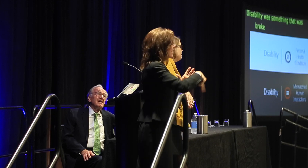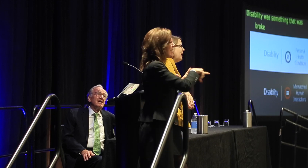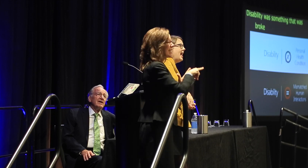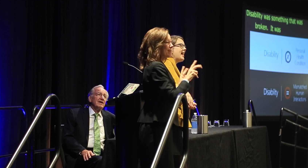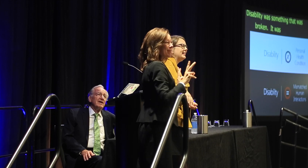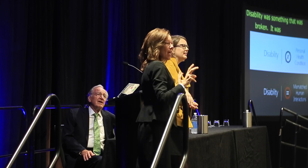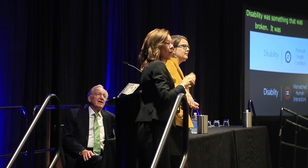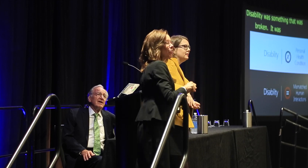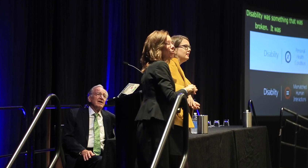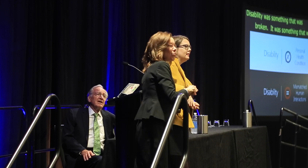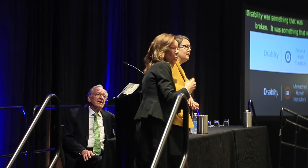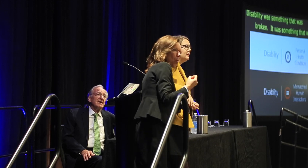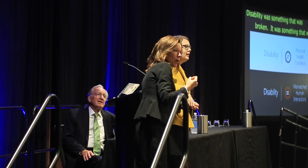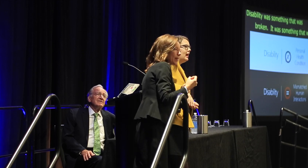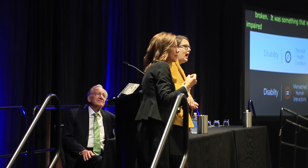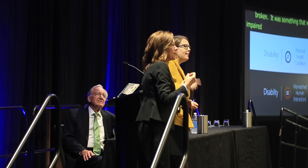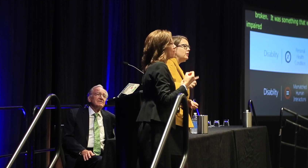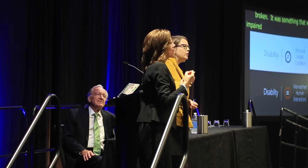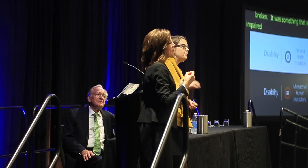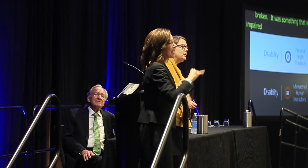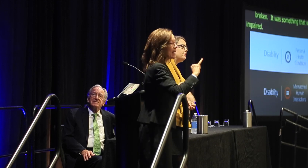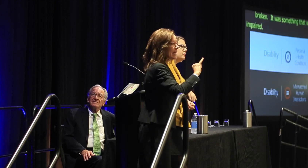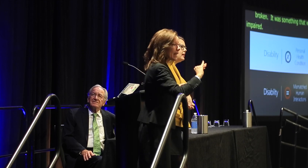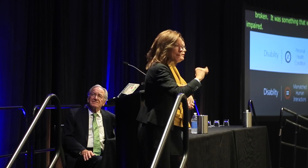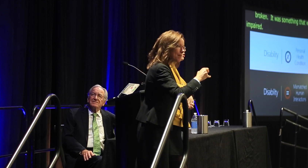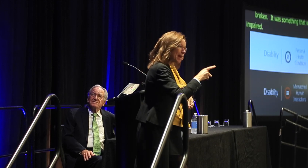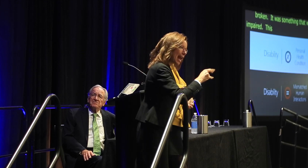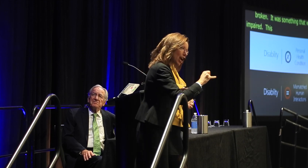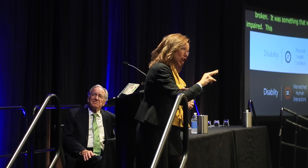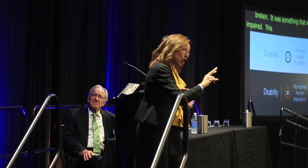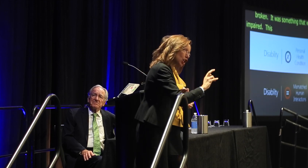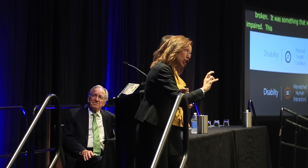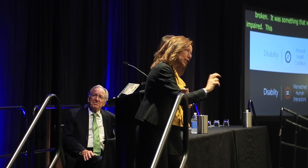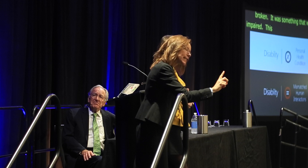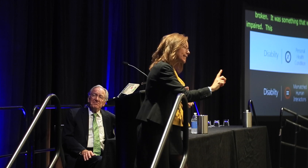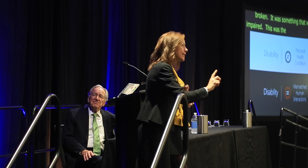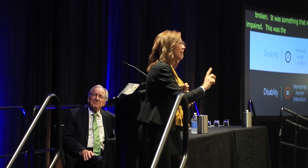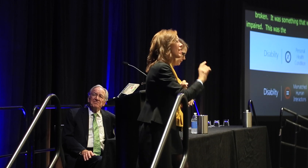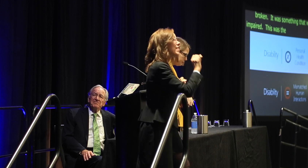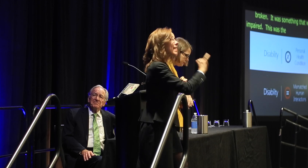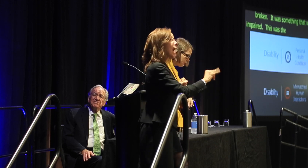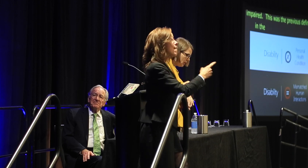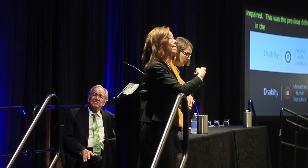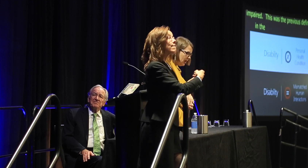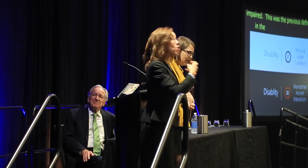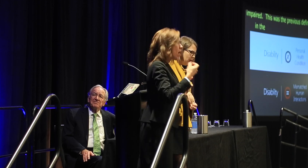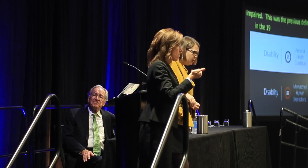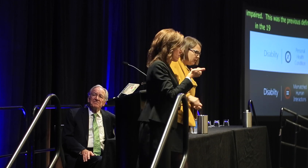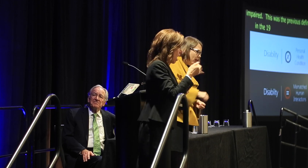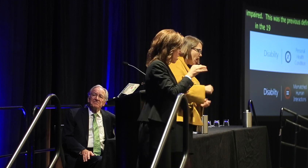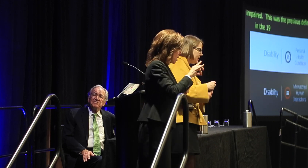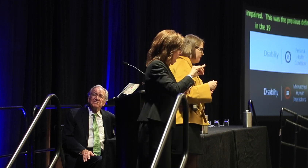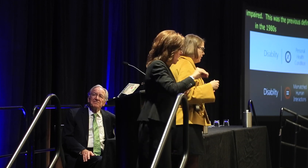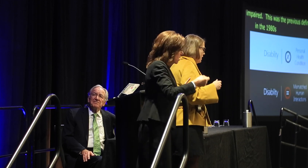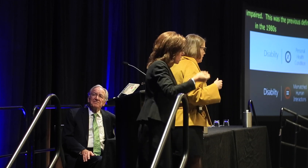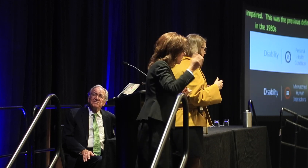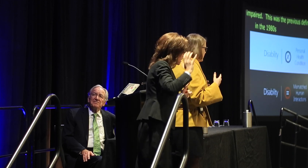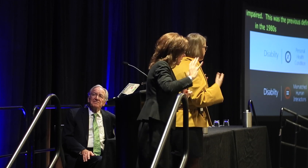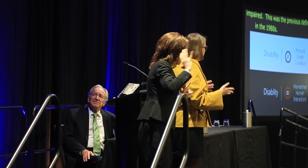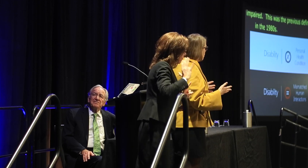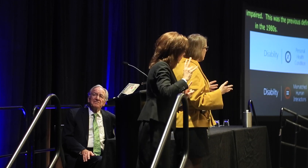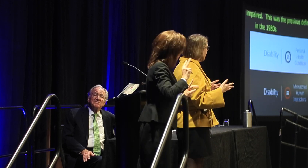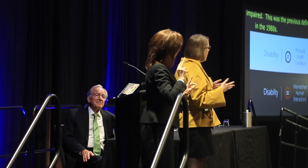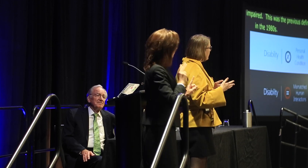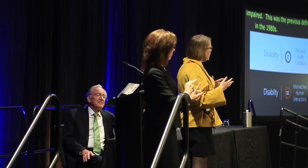that was impaired. And this was a previous definition back in the 1980s. It was a part of